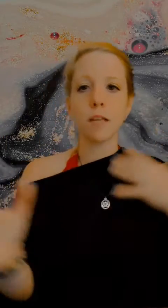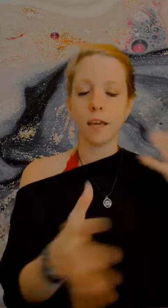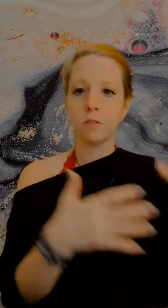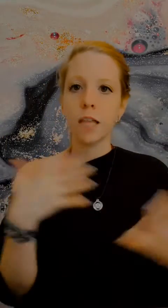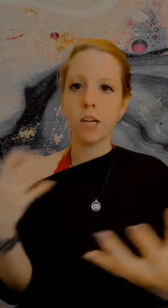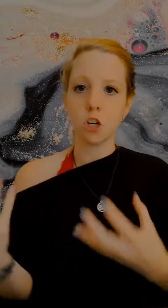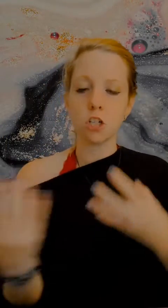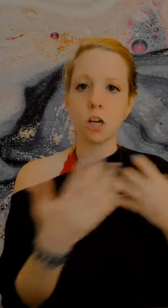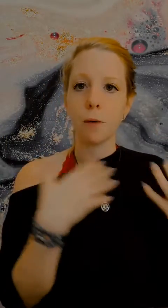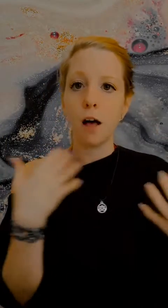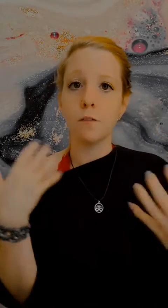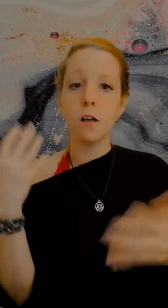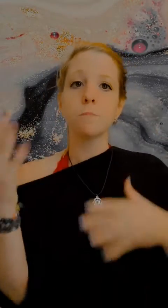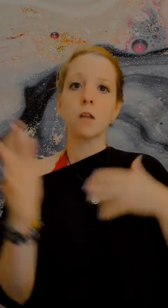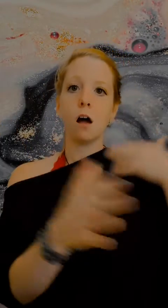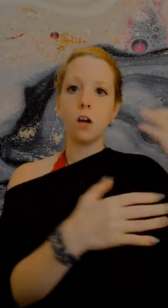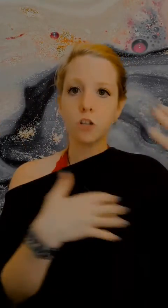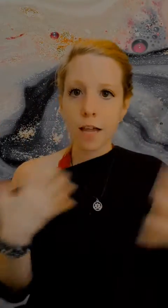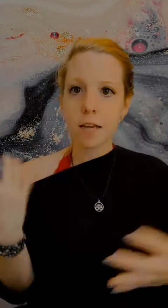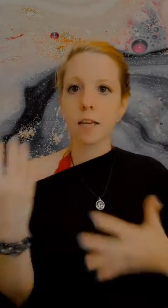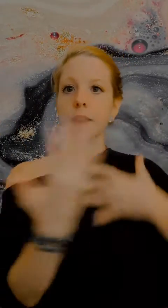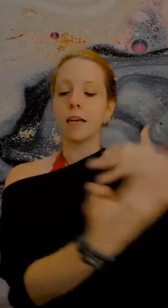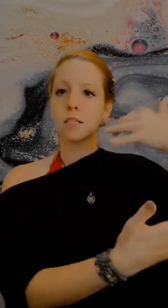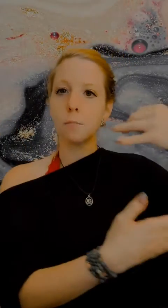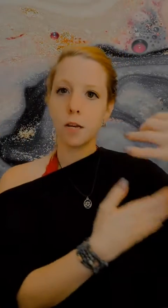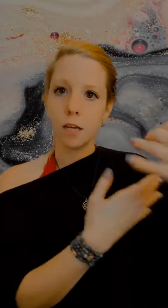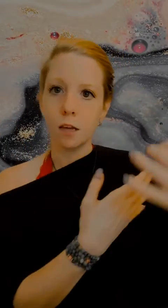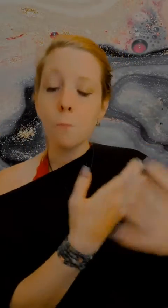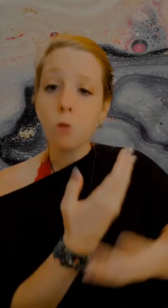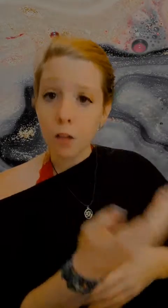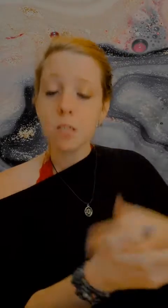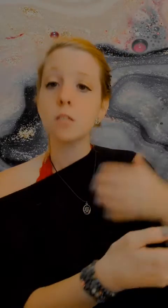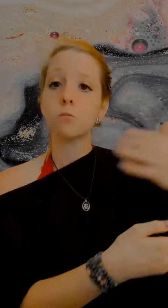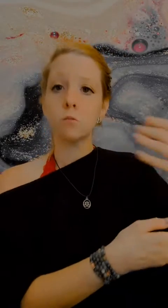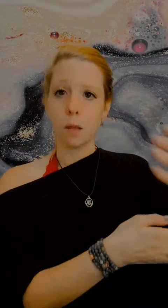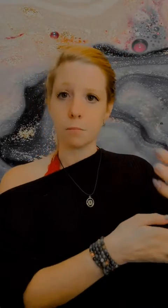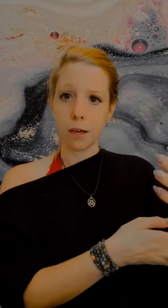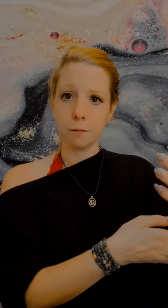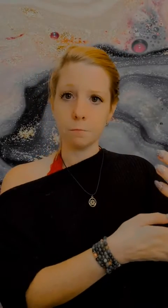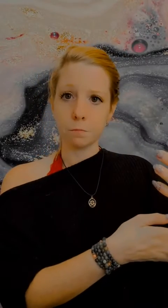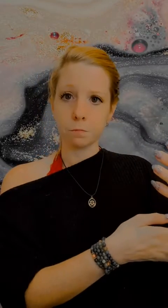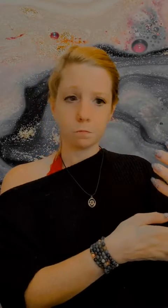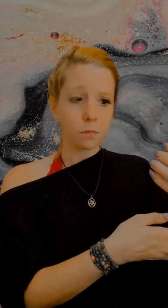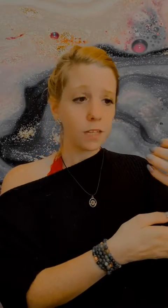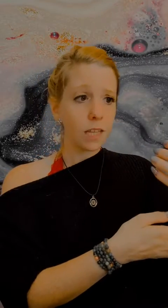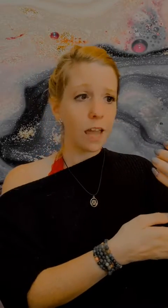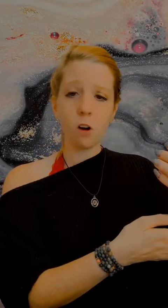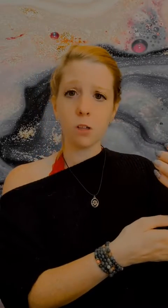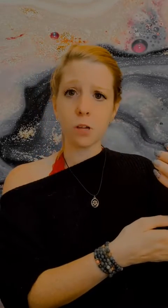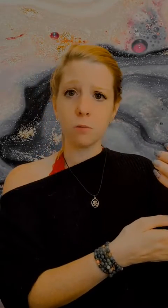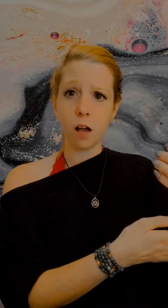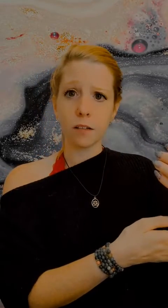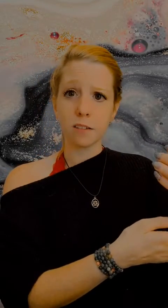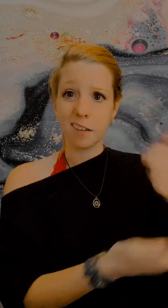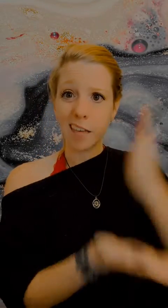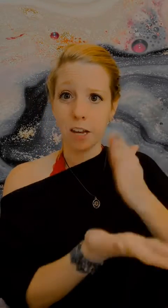in a relationship of understanding and letting somebody process through something and also not getting